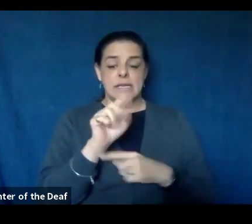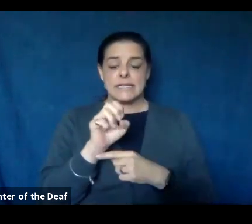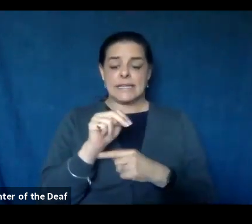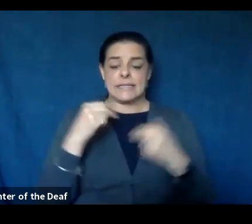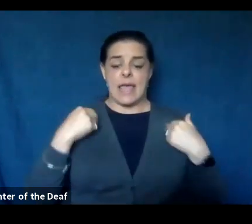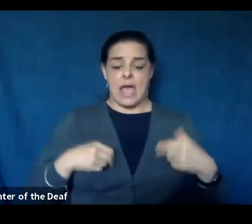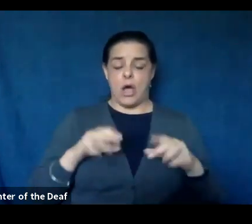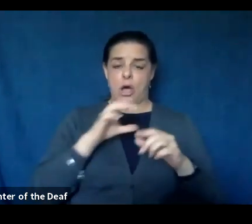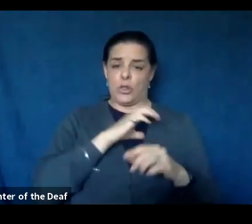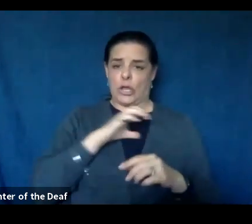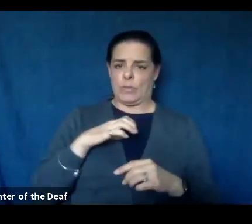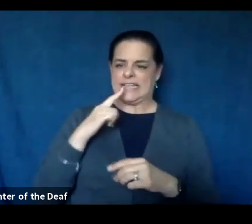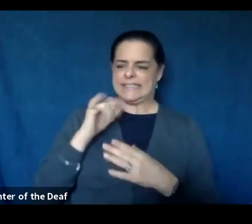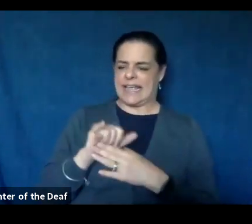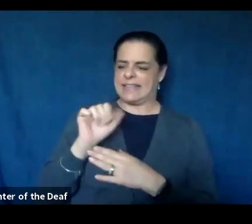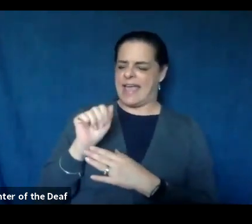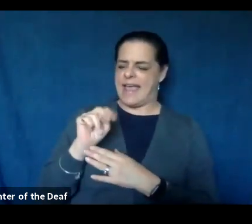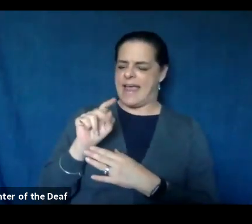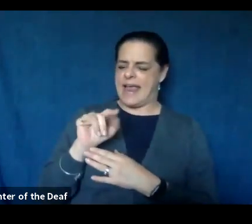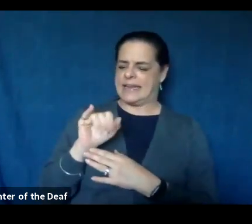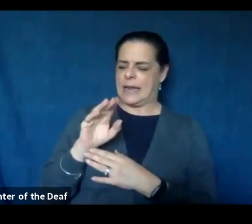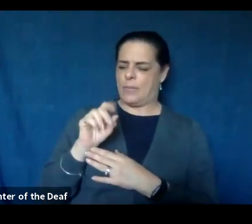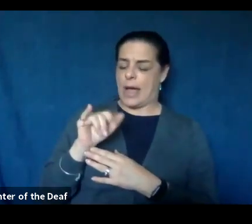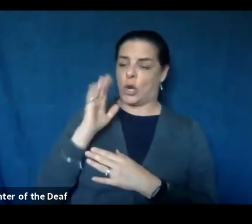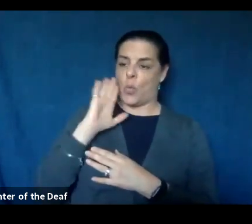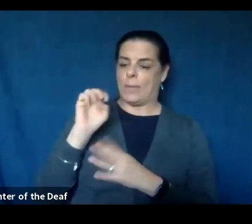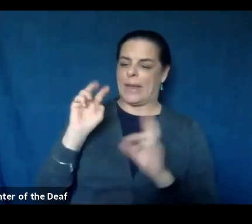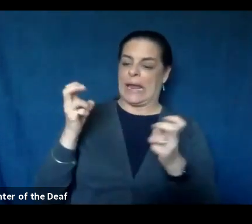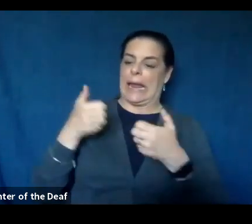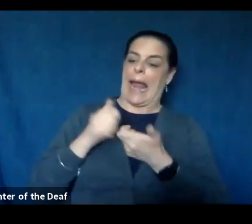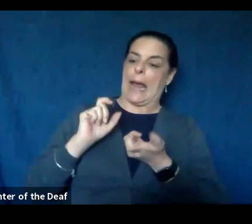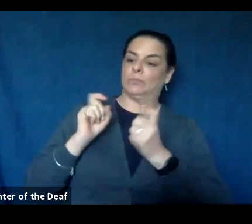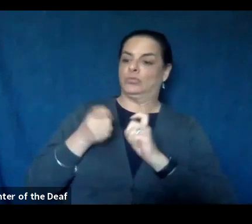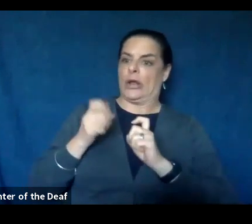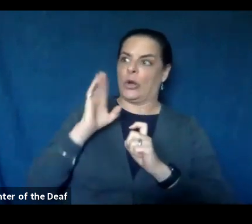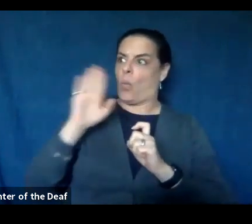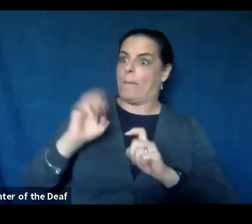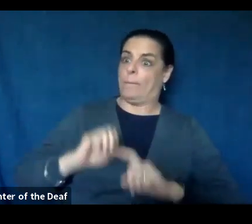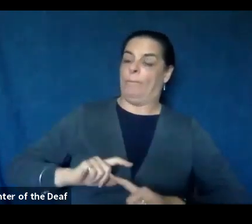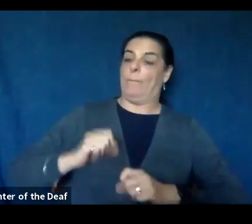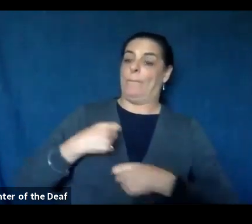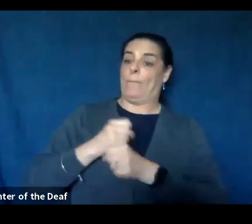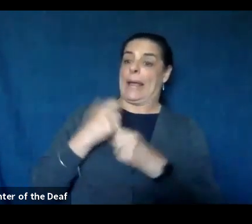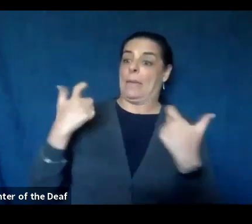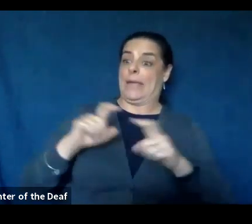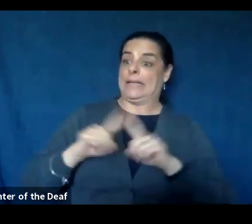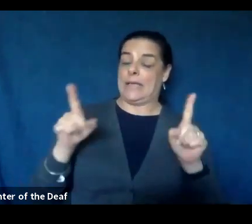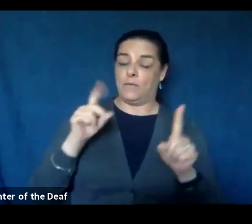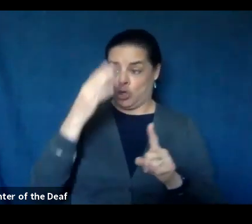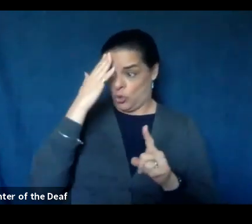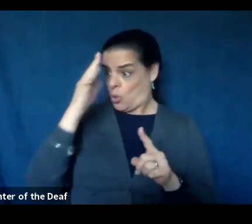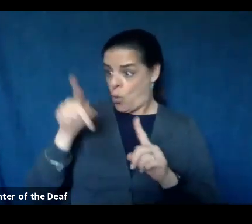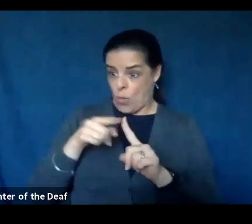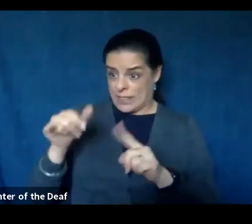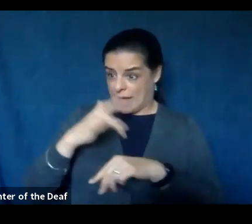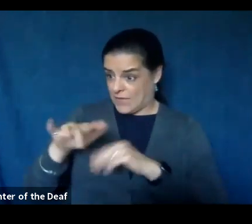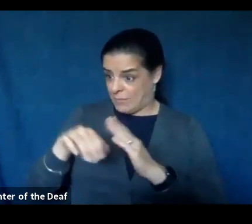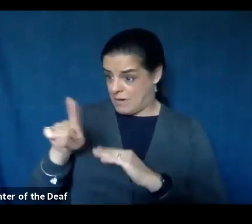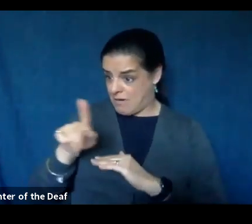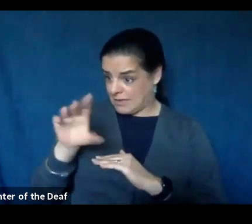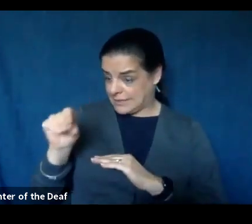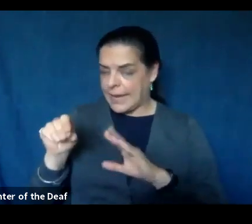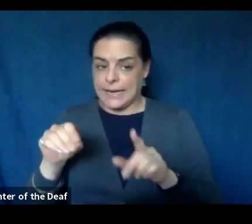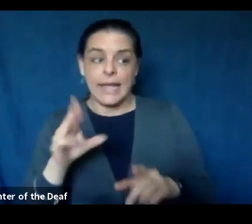be a game changer. Do you know if and when that testing will be available in Knox County? It really will be once we get to a point where